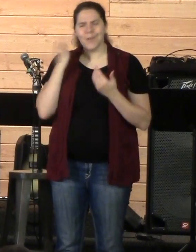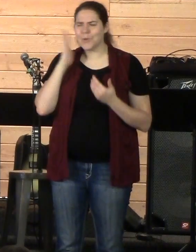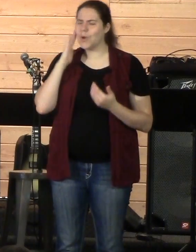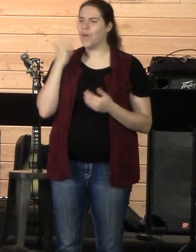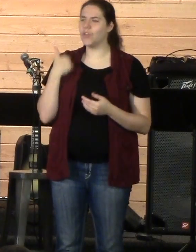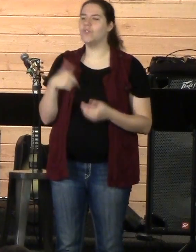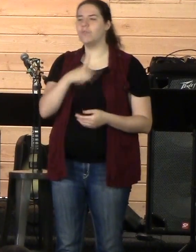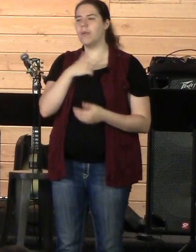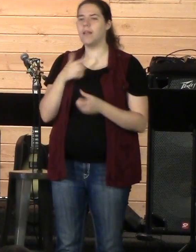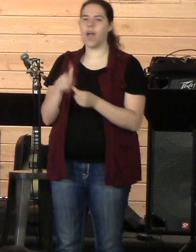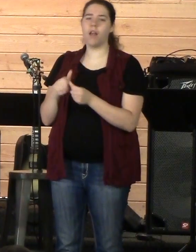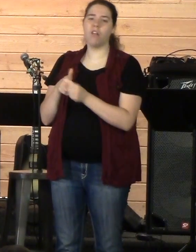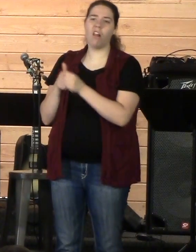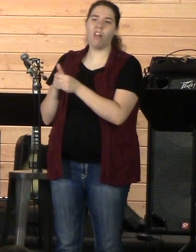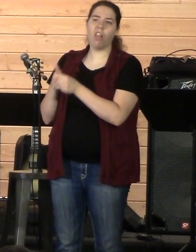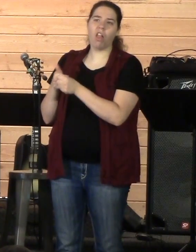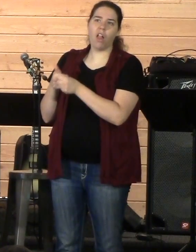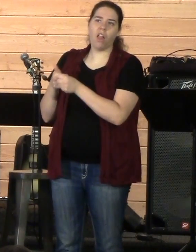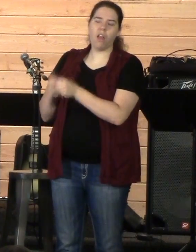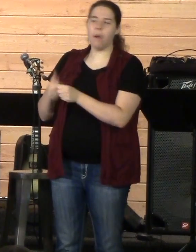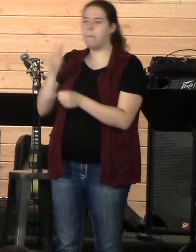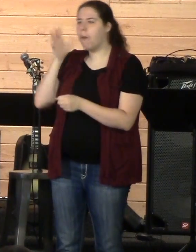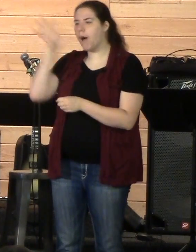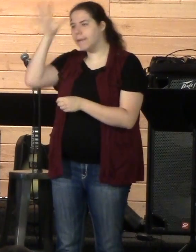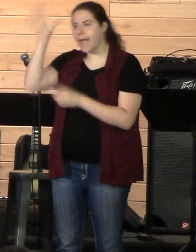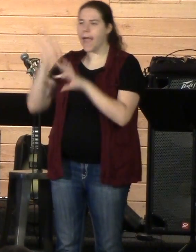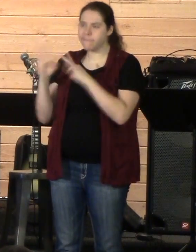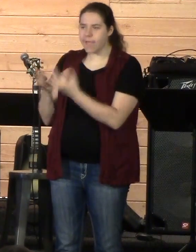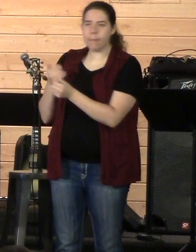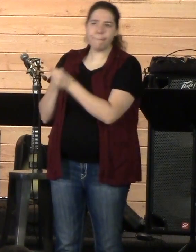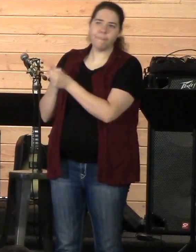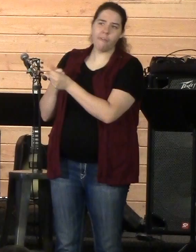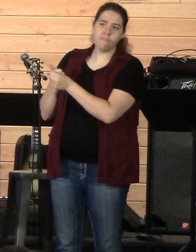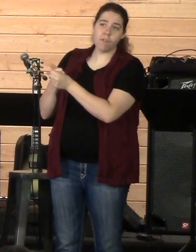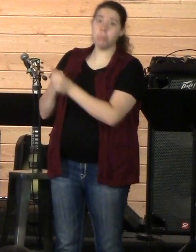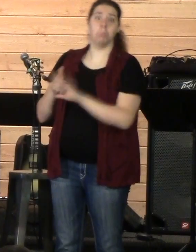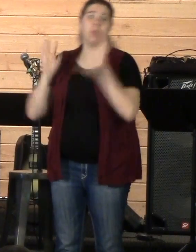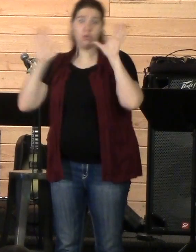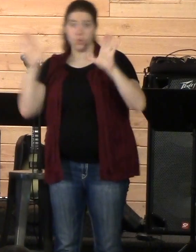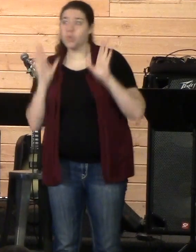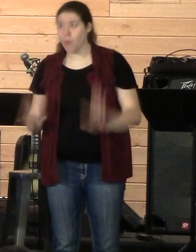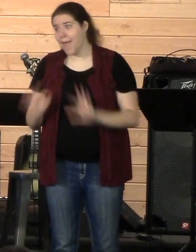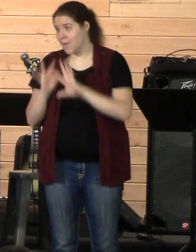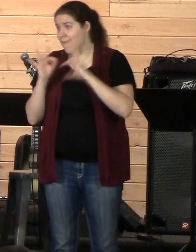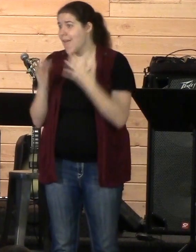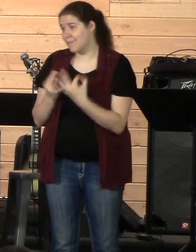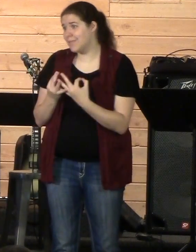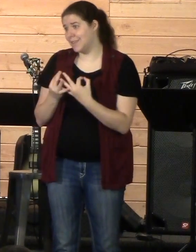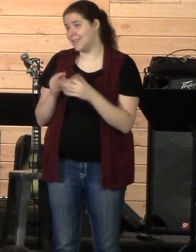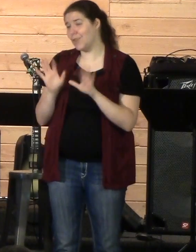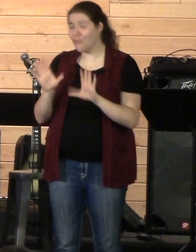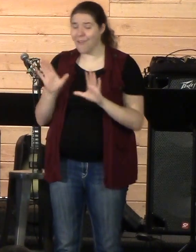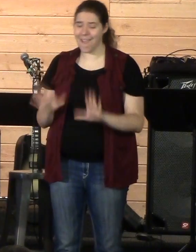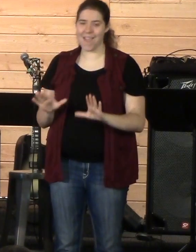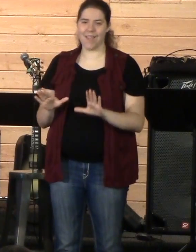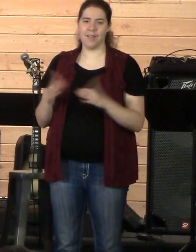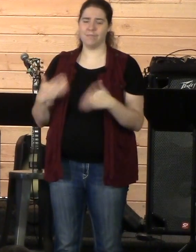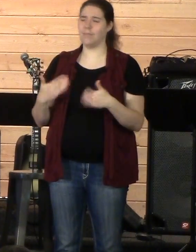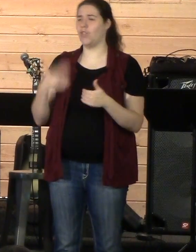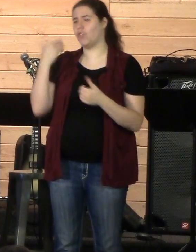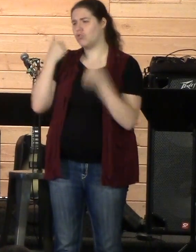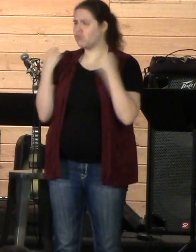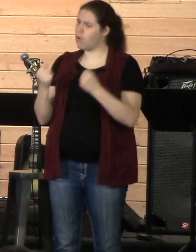riding on the coattails of my family, and it was a great family. I mean, godly heritage, I